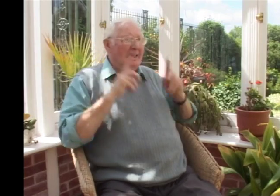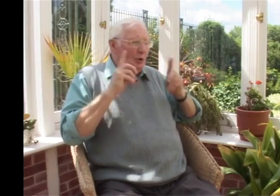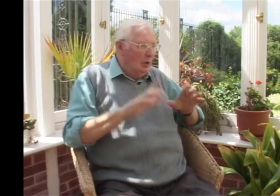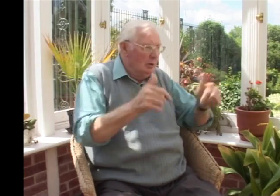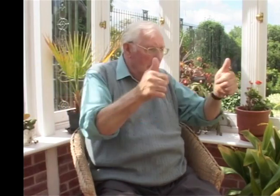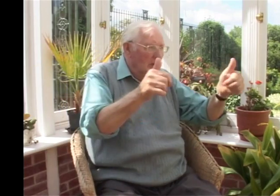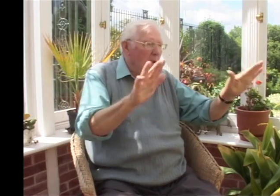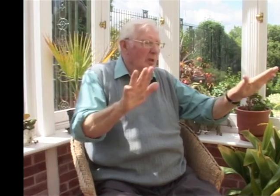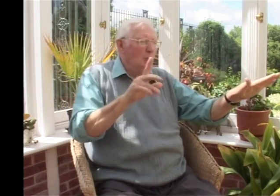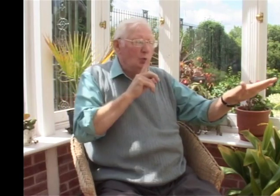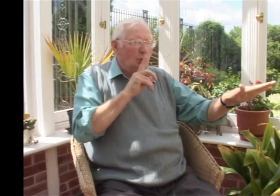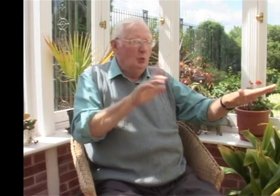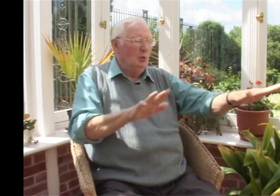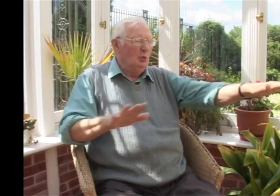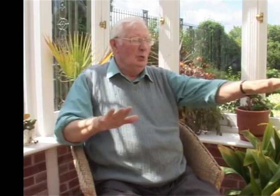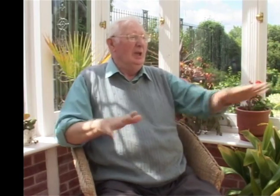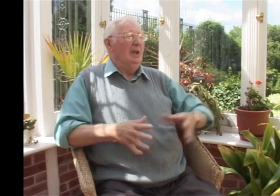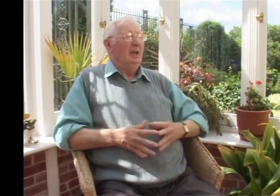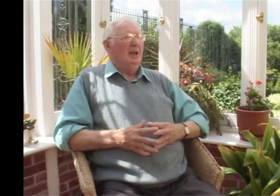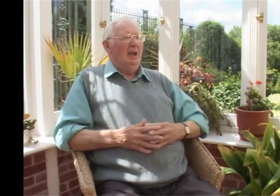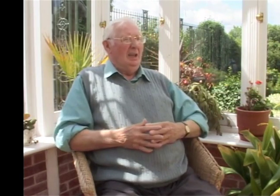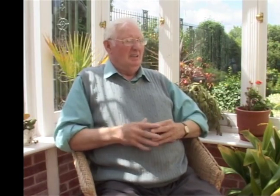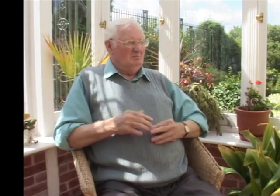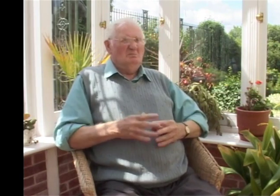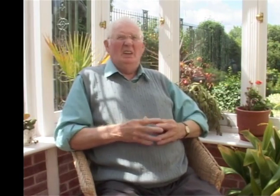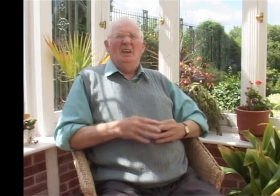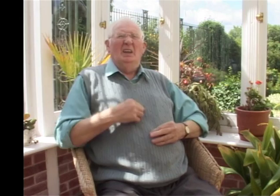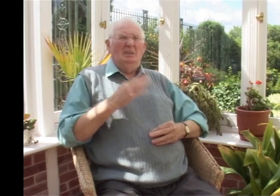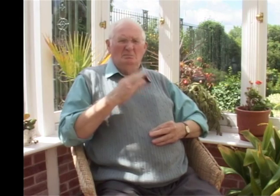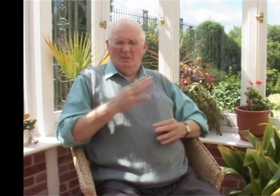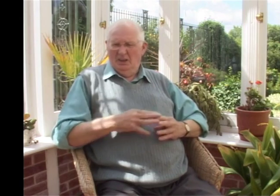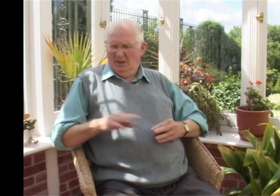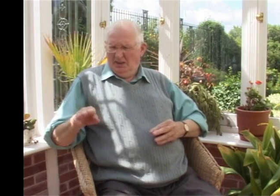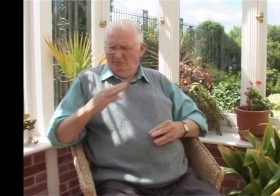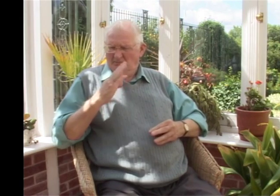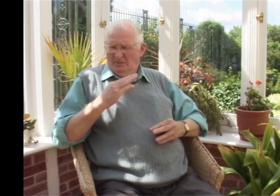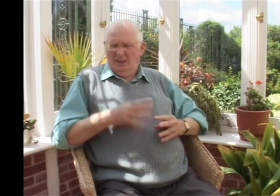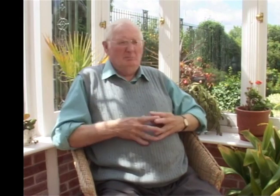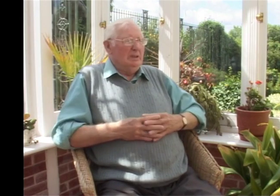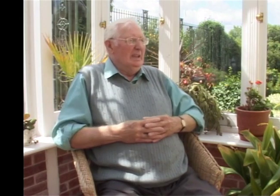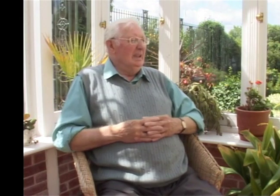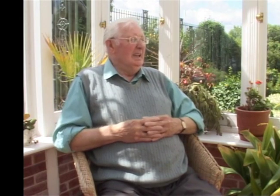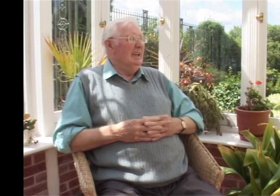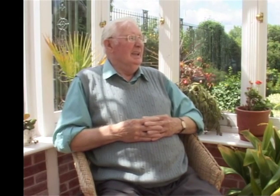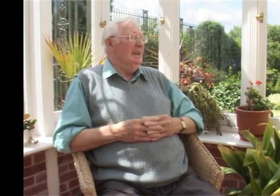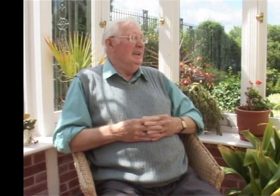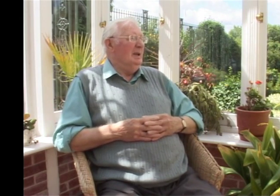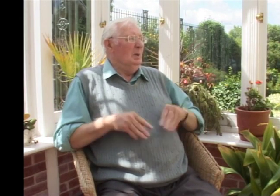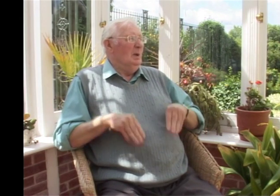said, be quiet and be still. I remember the smell, and I said to him next to me, I said, whew, didn't it stink? And we